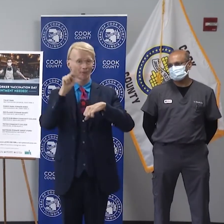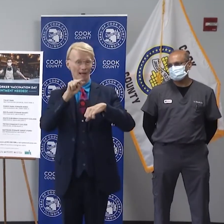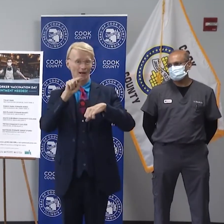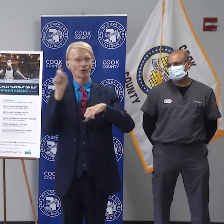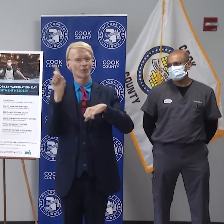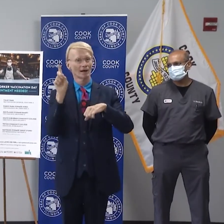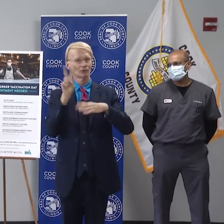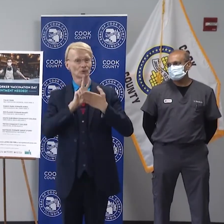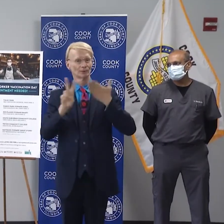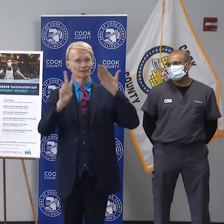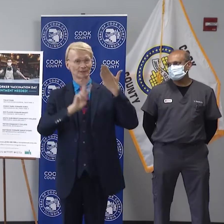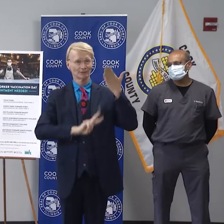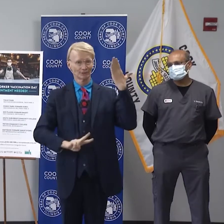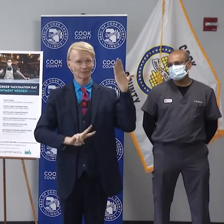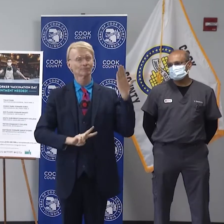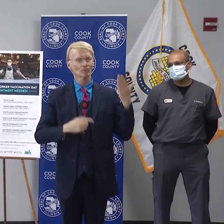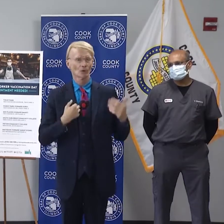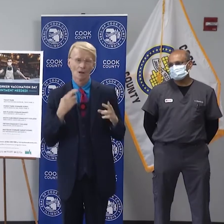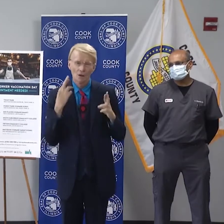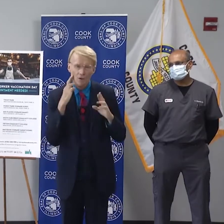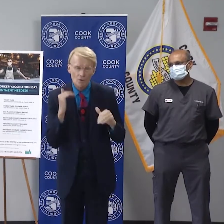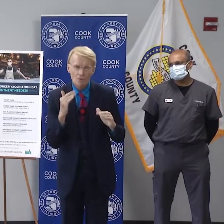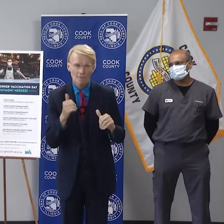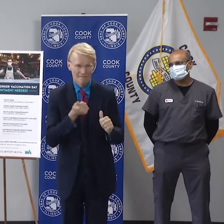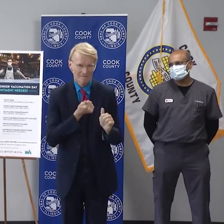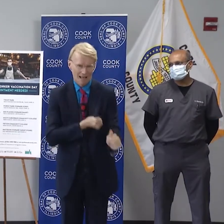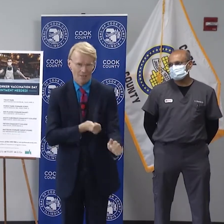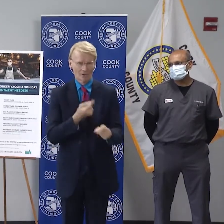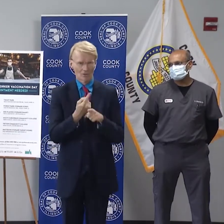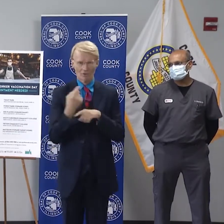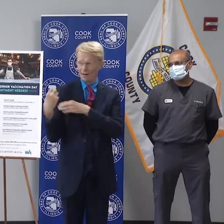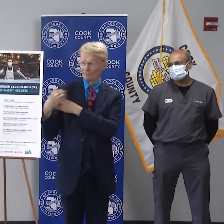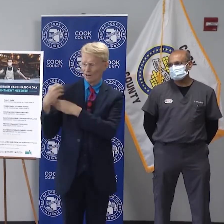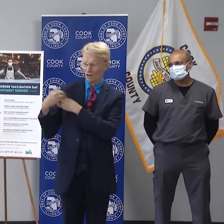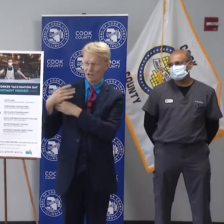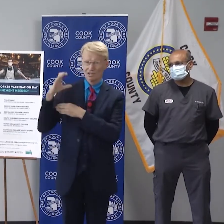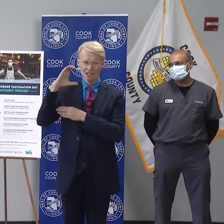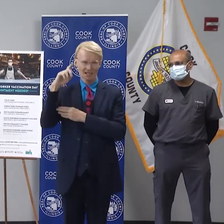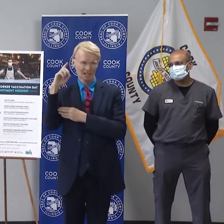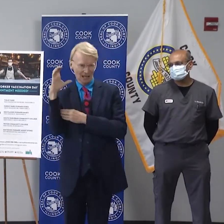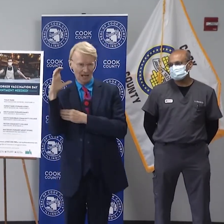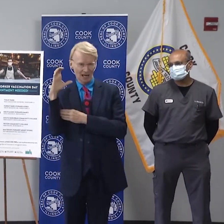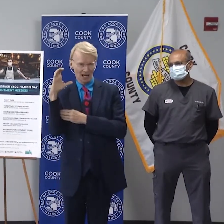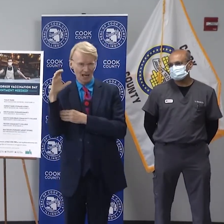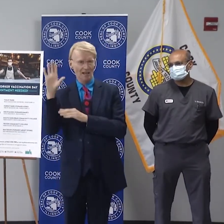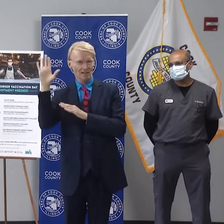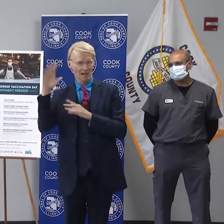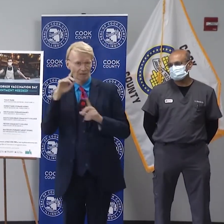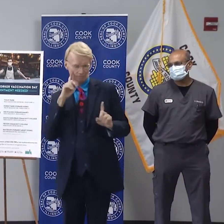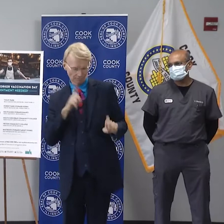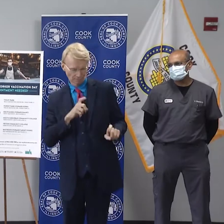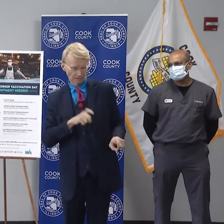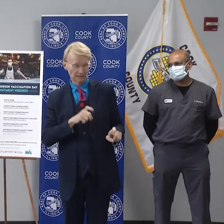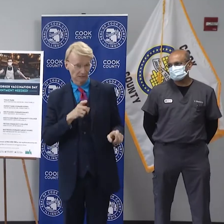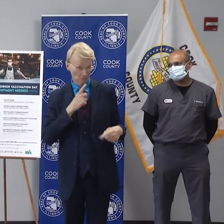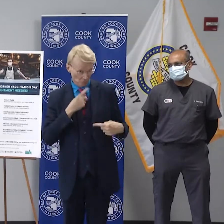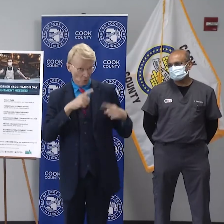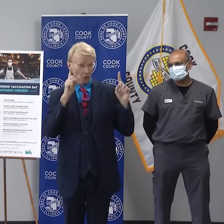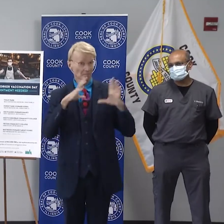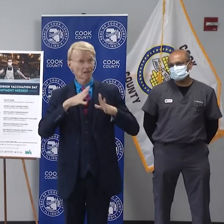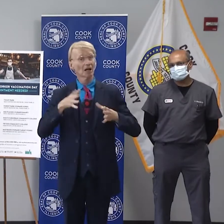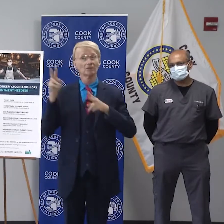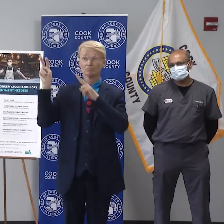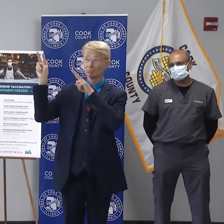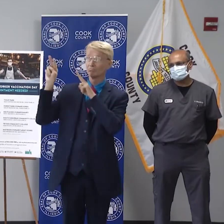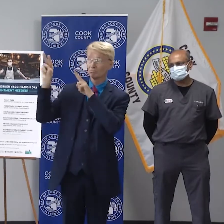hope that what we're doing is following the right course and that the guidance given by the CDC and their testing is working, and then we'll continue